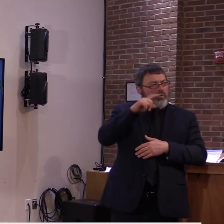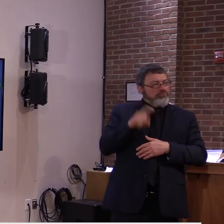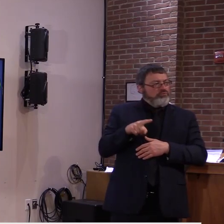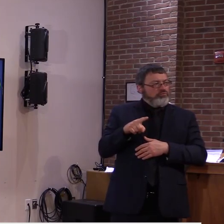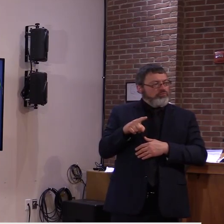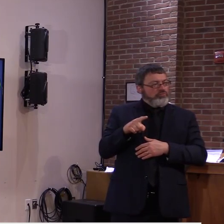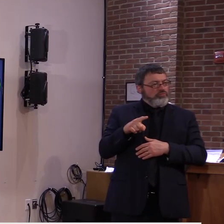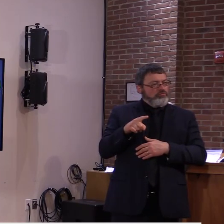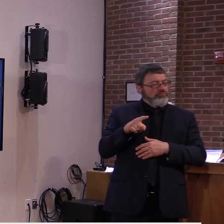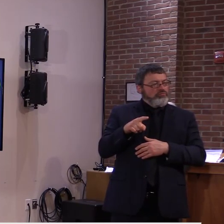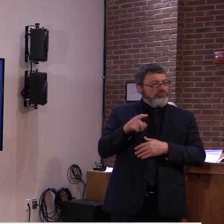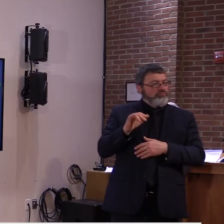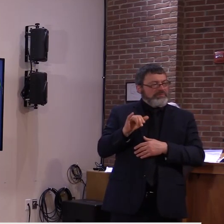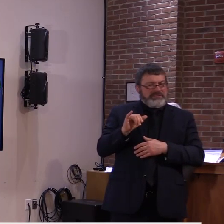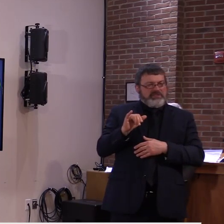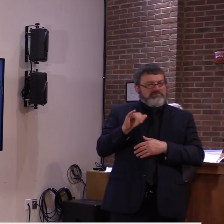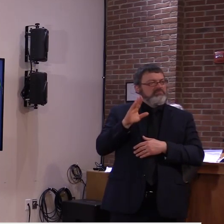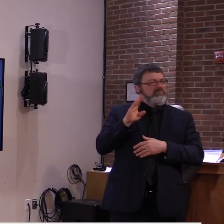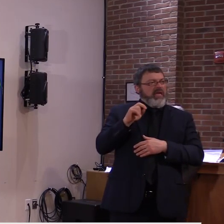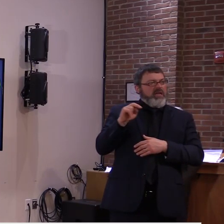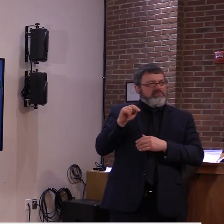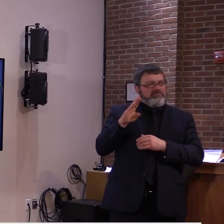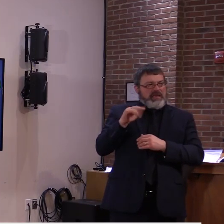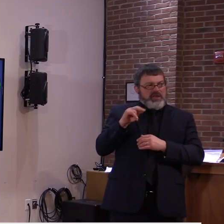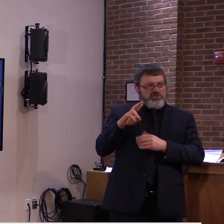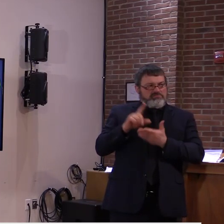to the mental health care and services that they need.